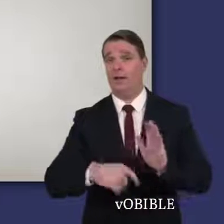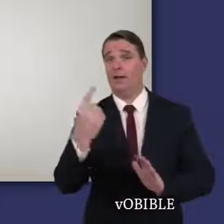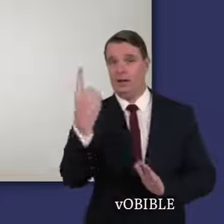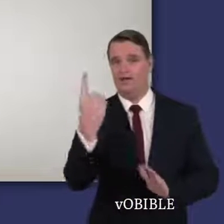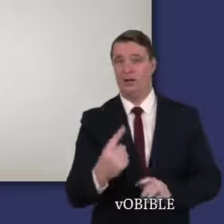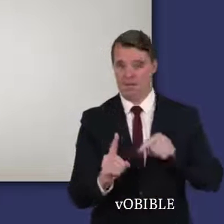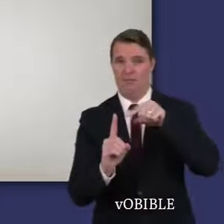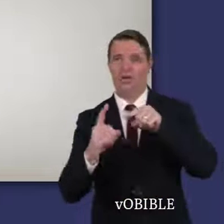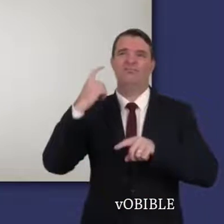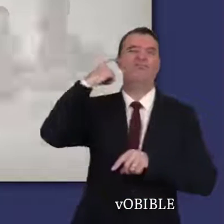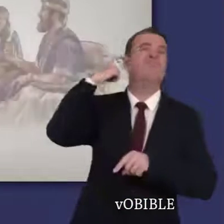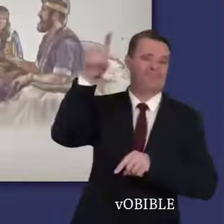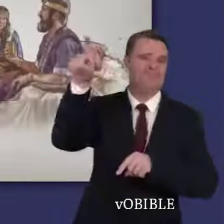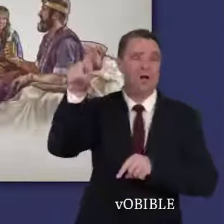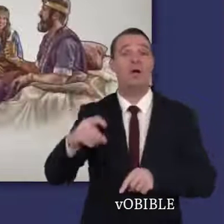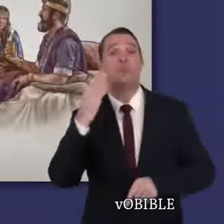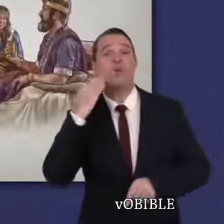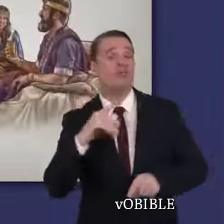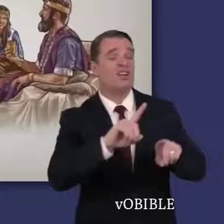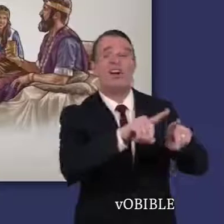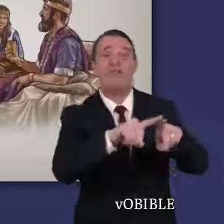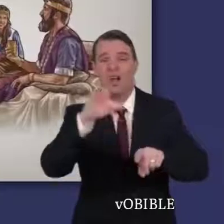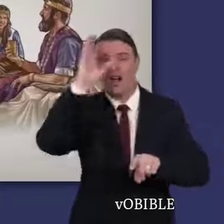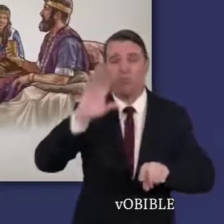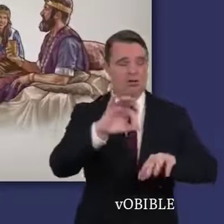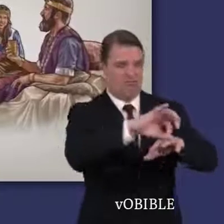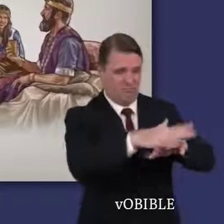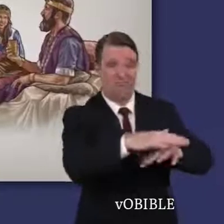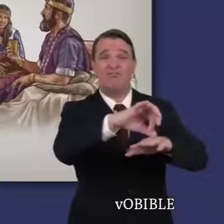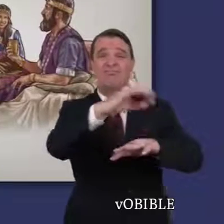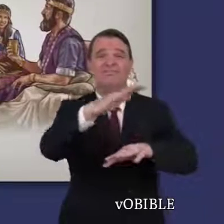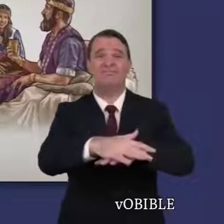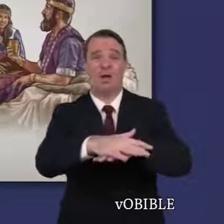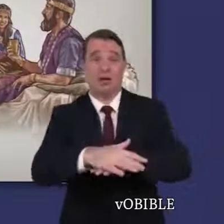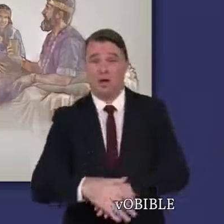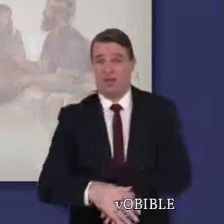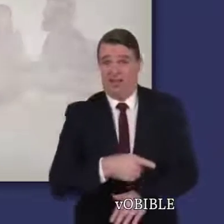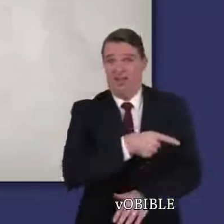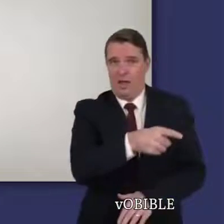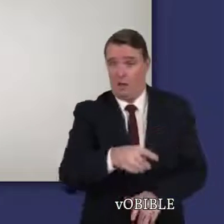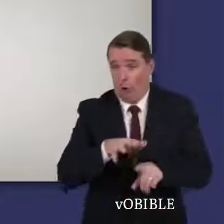In chapter 11, Solomon, in disobedience to Jehovah, loved many foreign women.